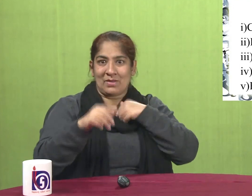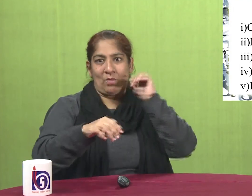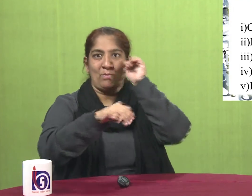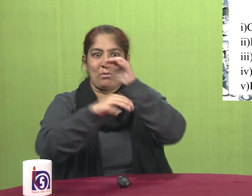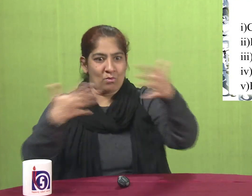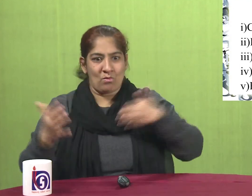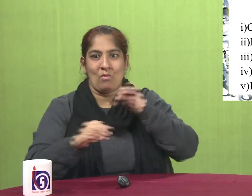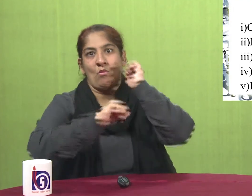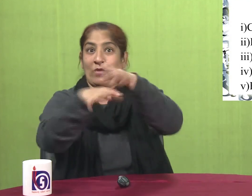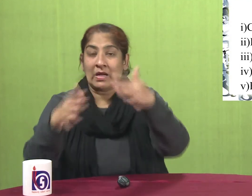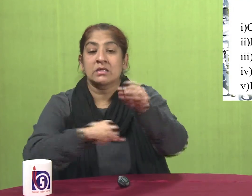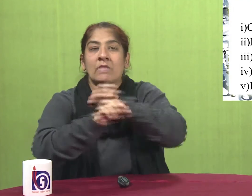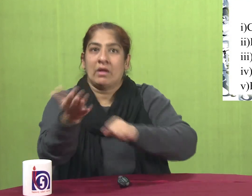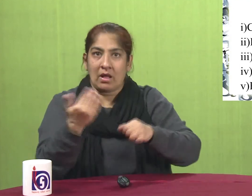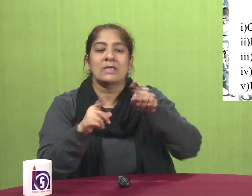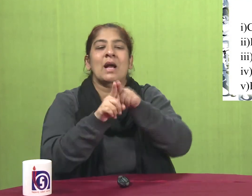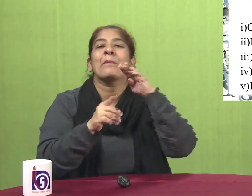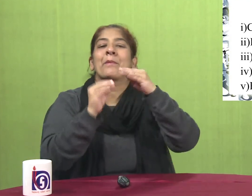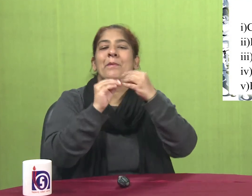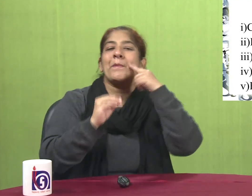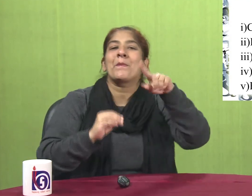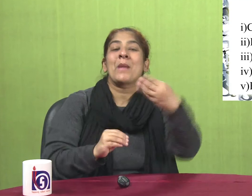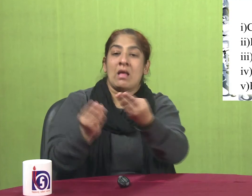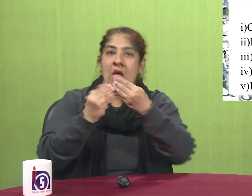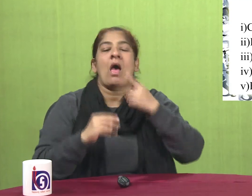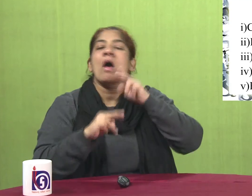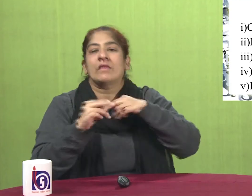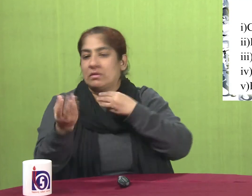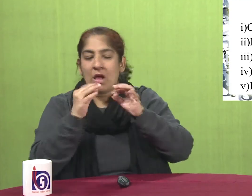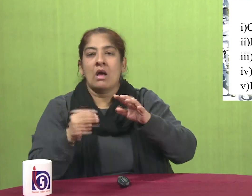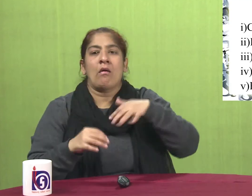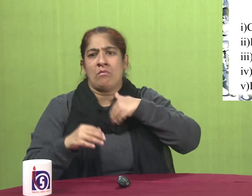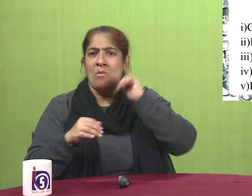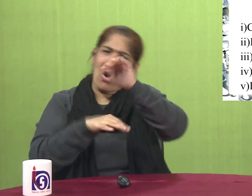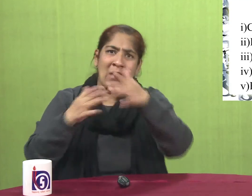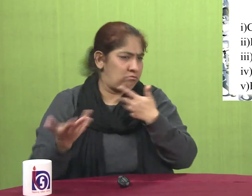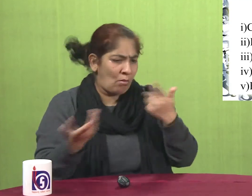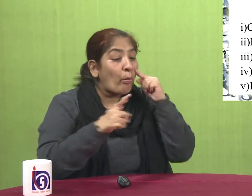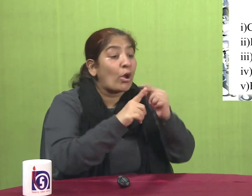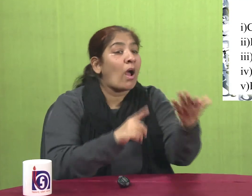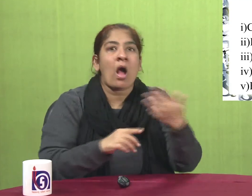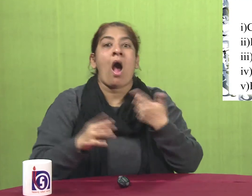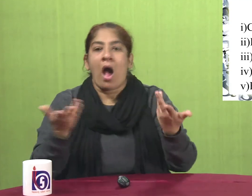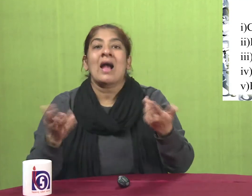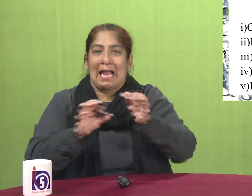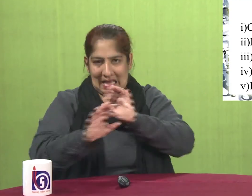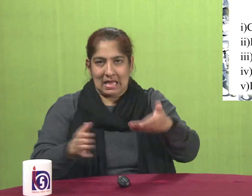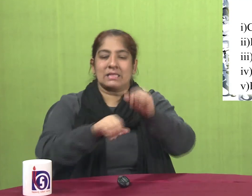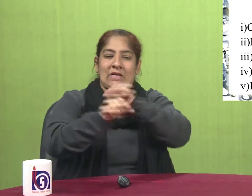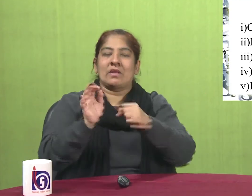certificate of posting. When we post, we get a bill or a receipt or a certificate which is